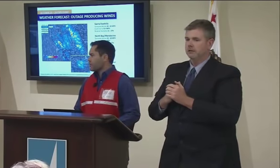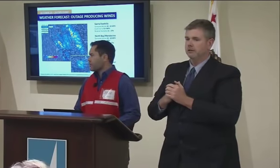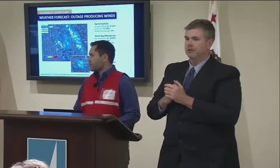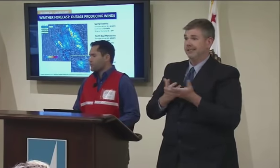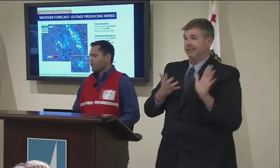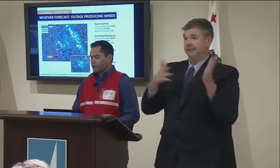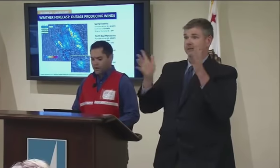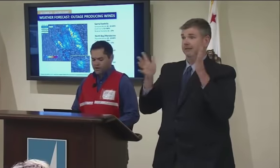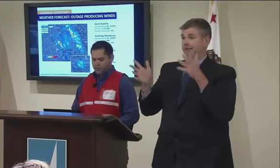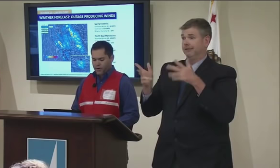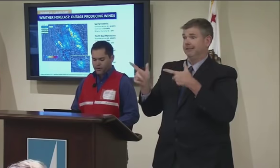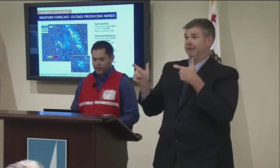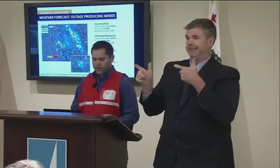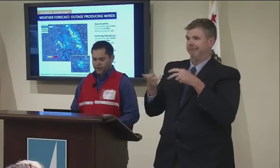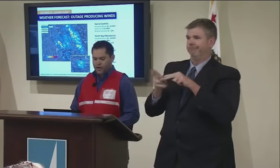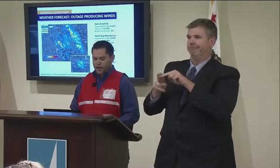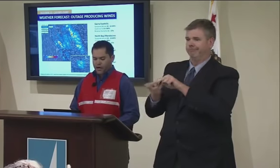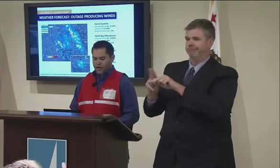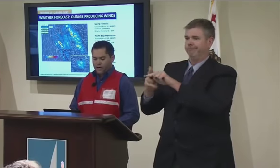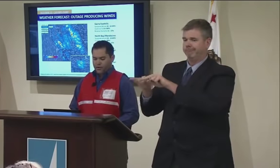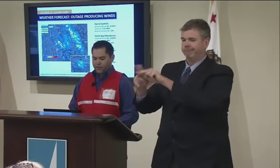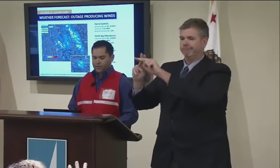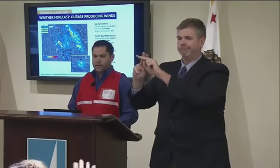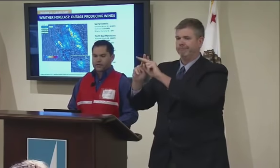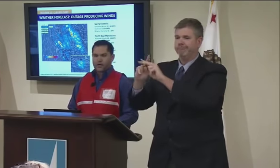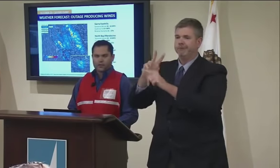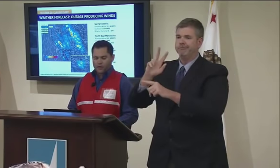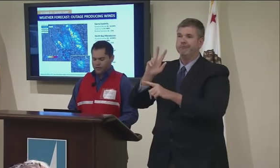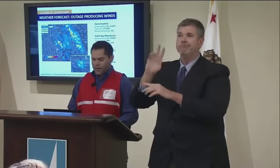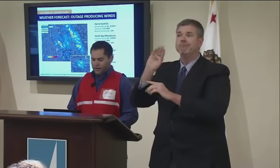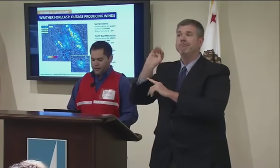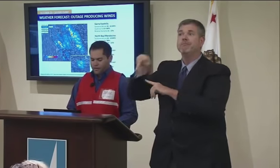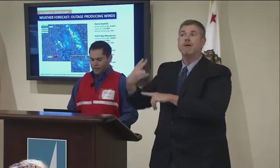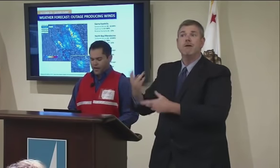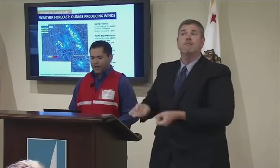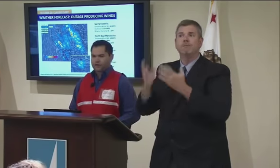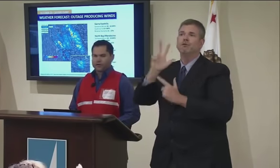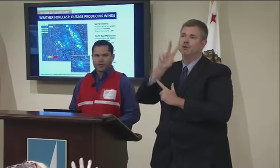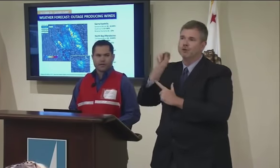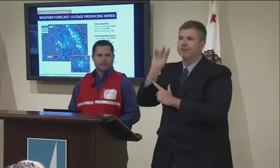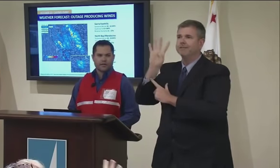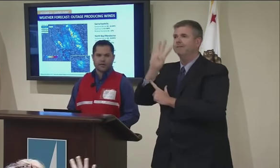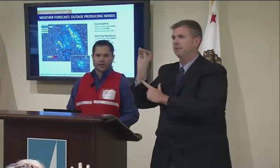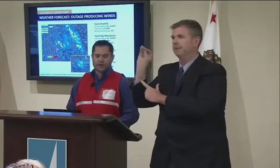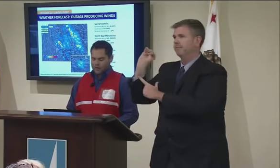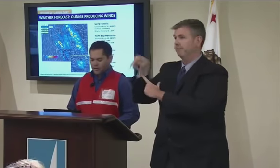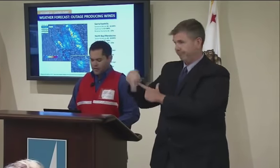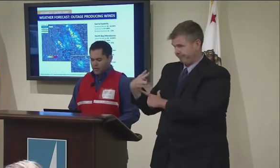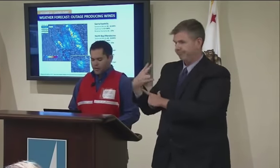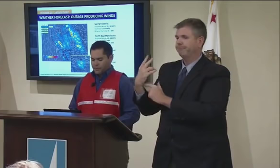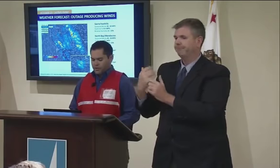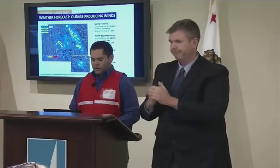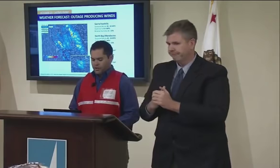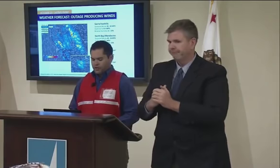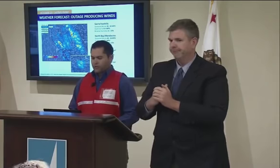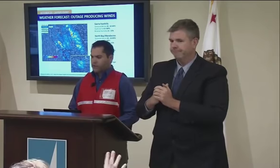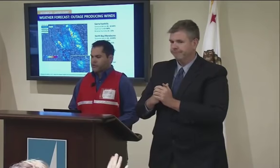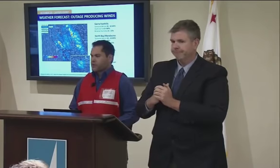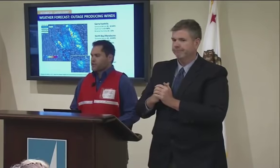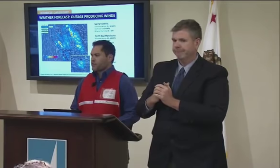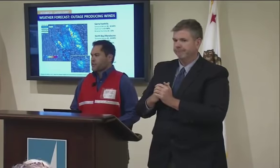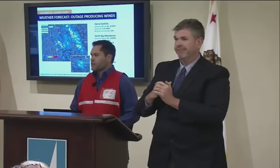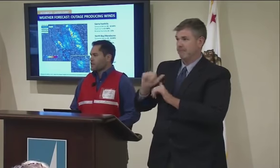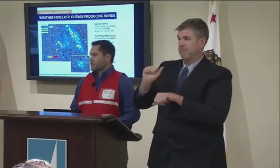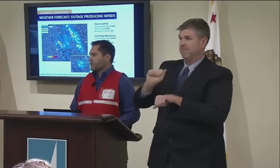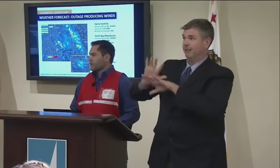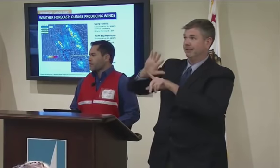gusting 30 to 40 miles per hour in the North Bay, Sacramento Valley, and higher terrain in the Sierra. I'm just looking at one